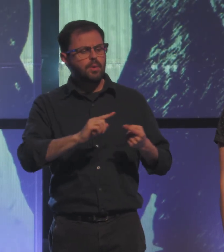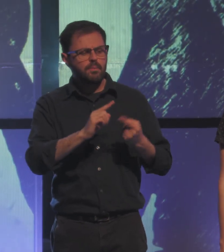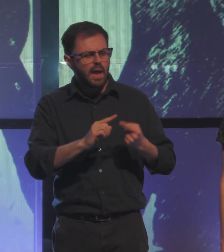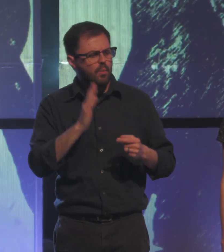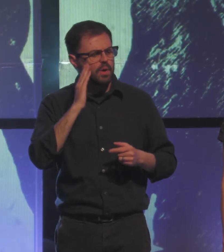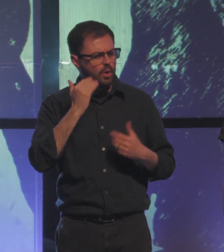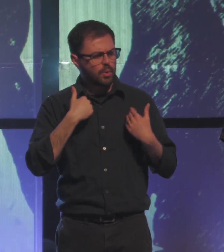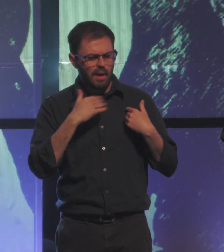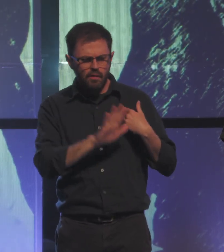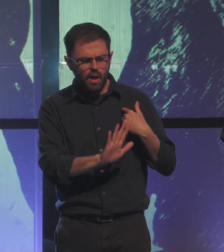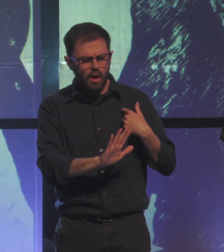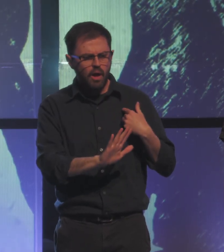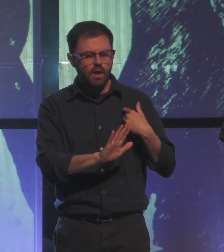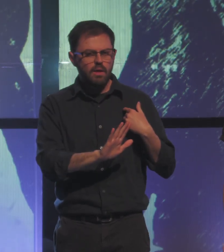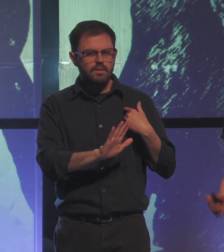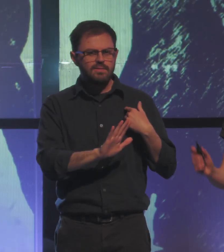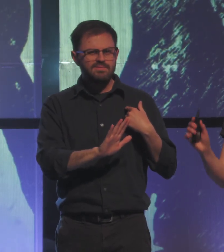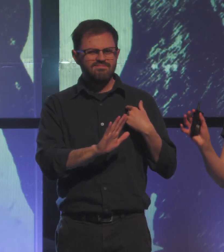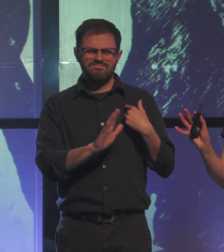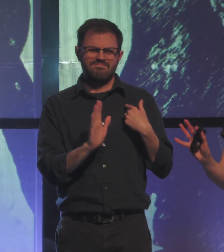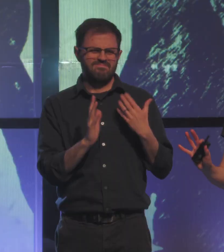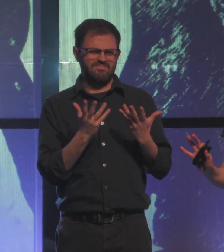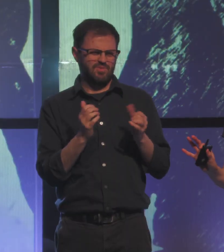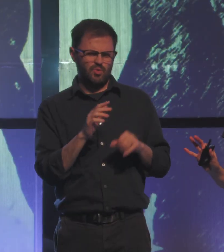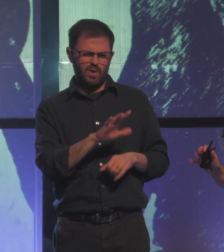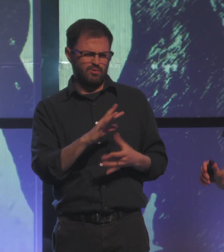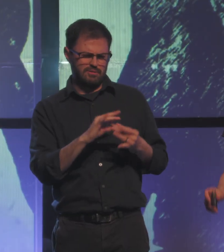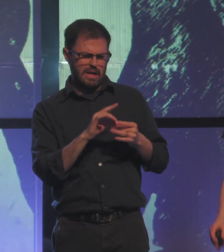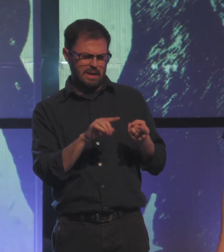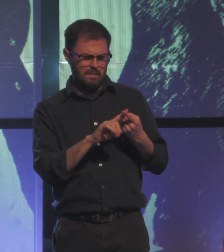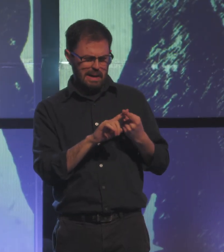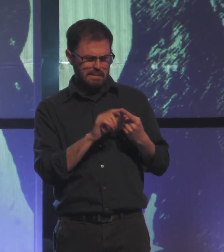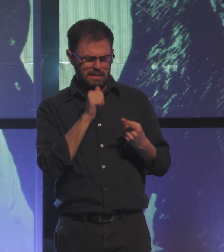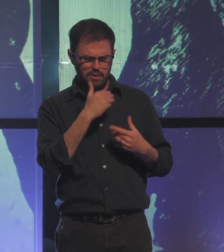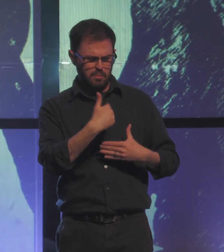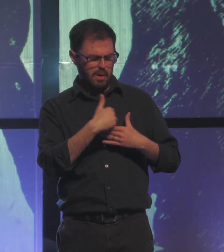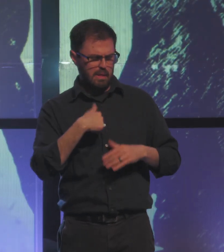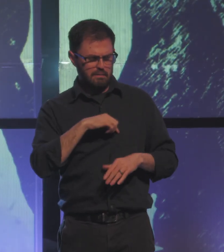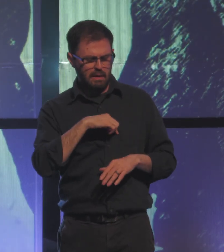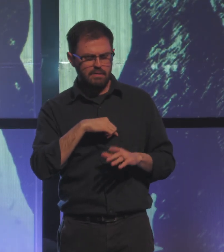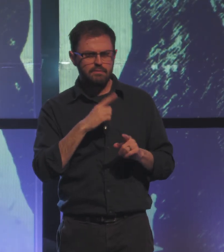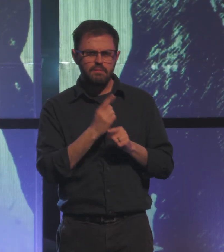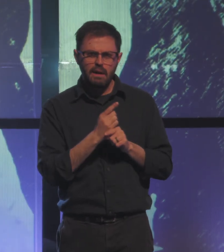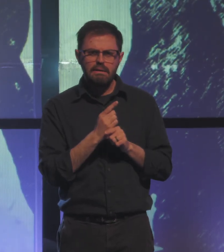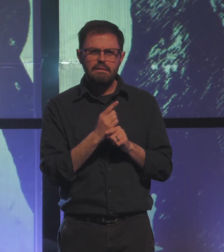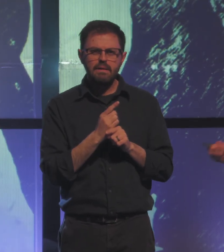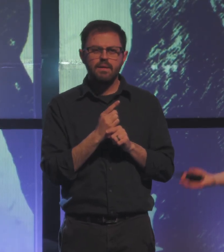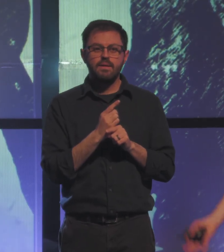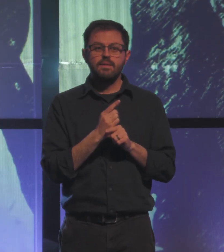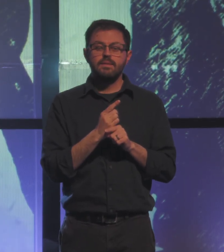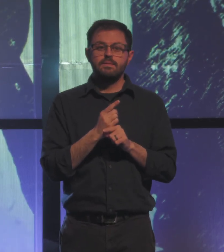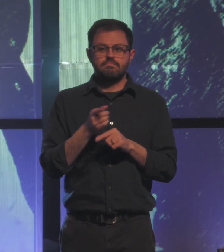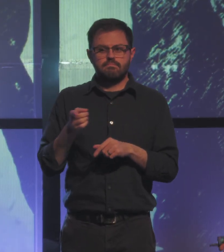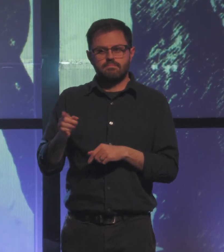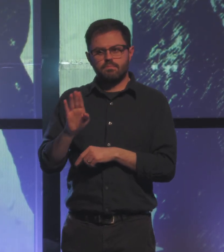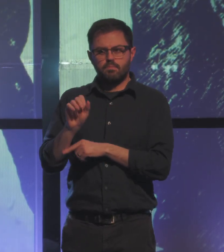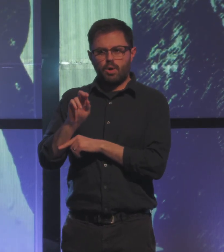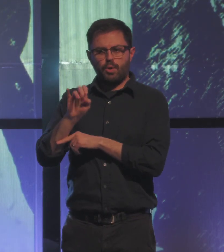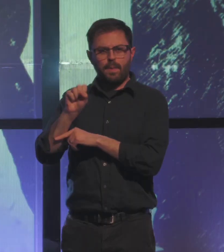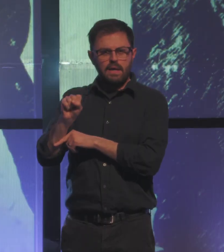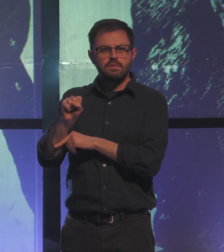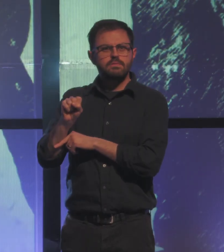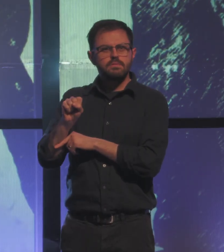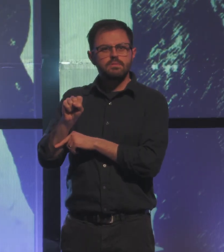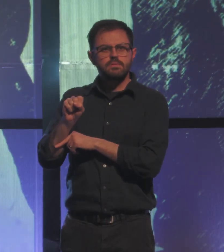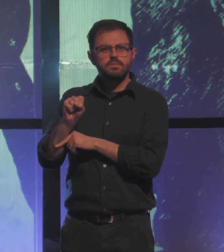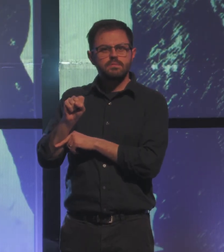exists, right? But we don't want to hear it. Don't inconvenience us by it. And Bartimaeus is surrounded